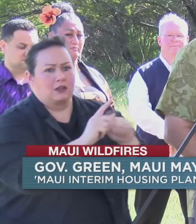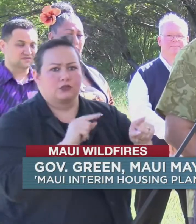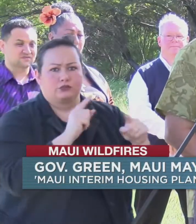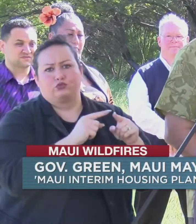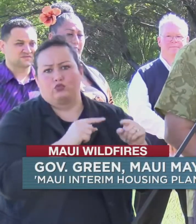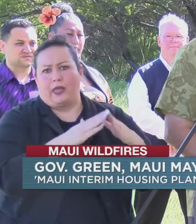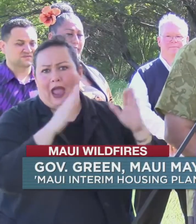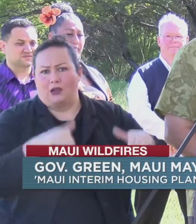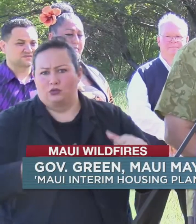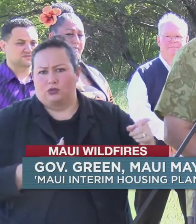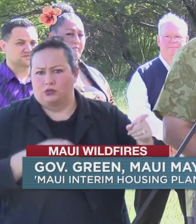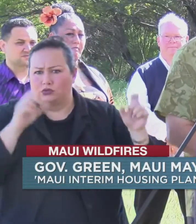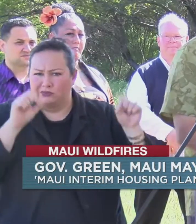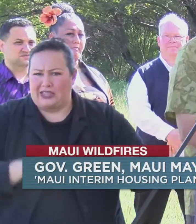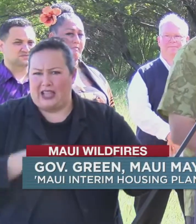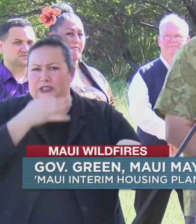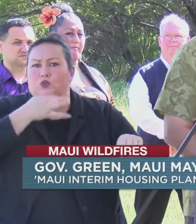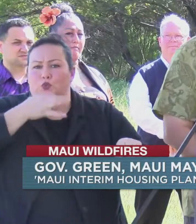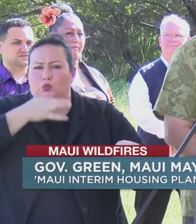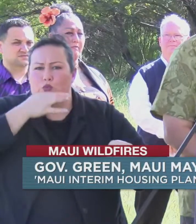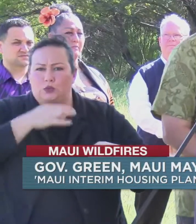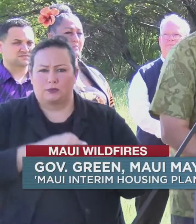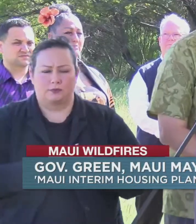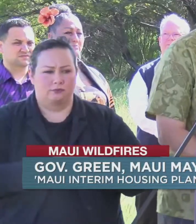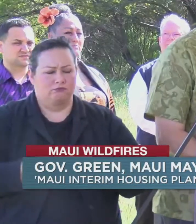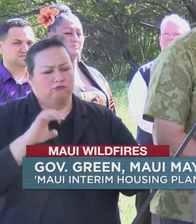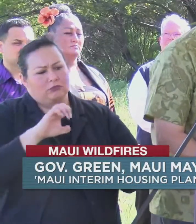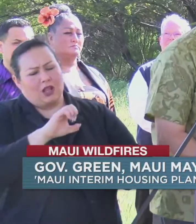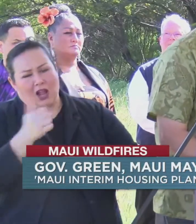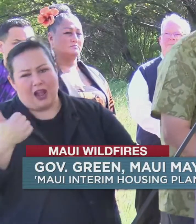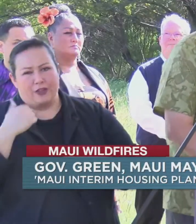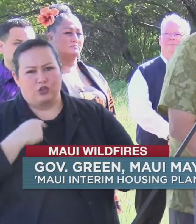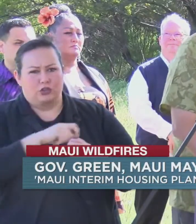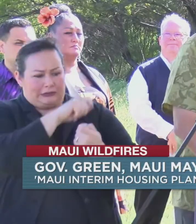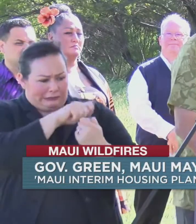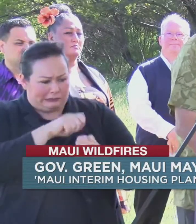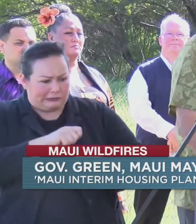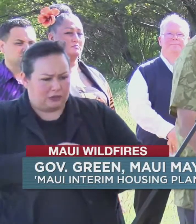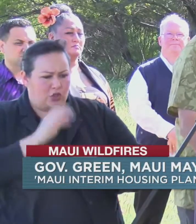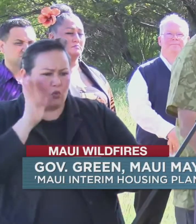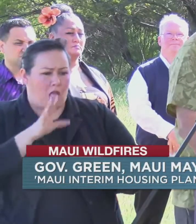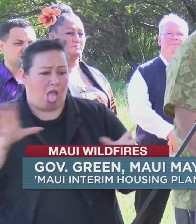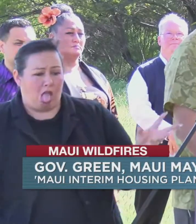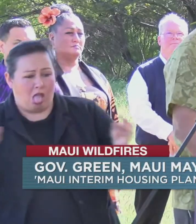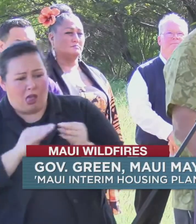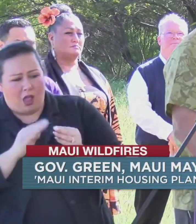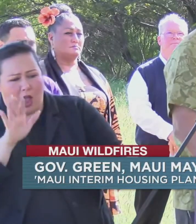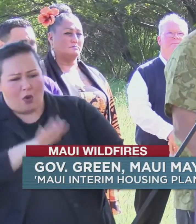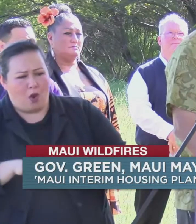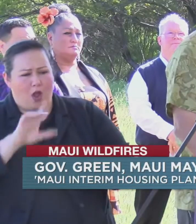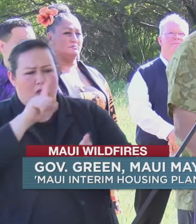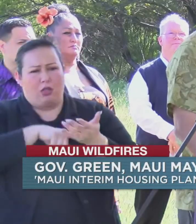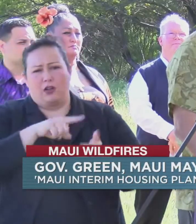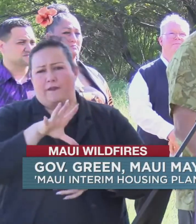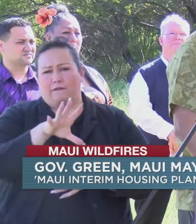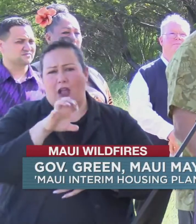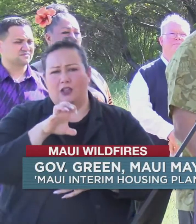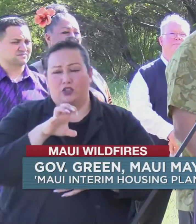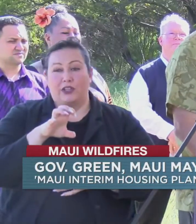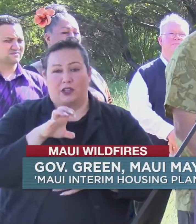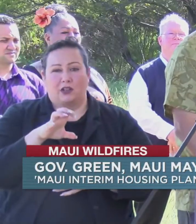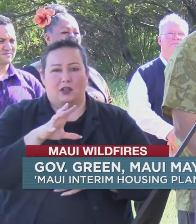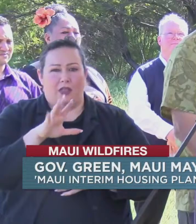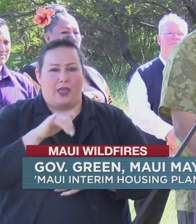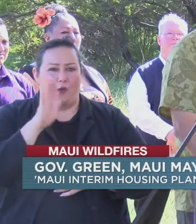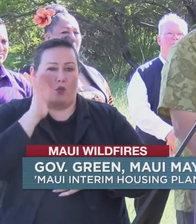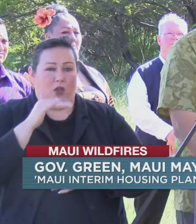been asking for that. So again, some of the other details, add up to about 1,500 of the homes that we're hoping,